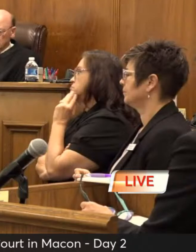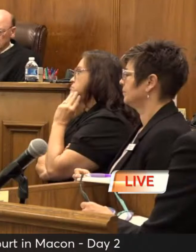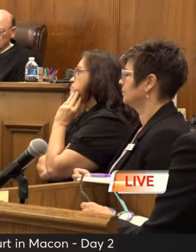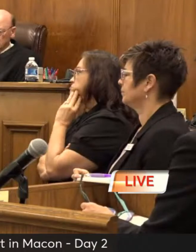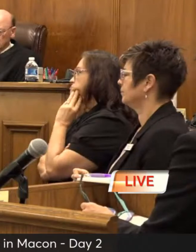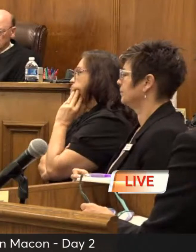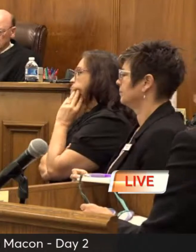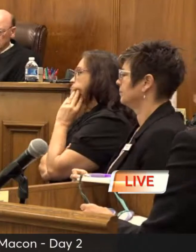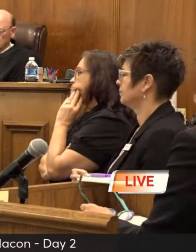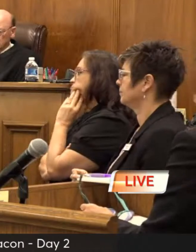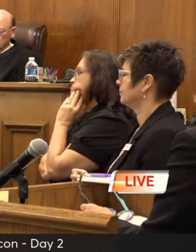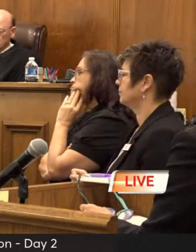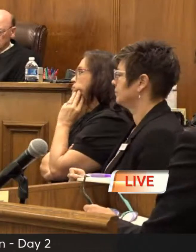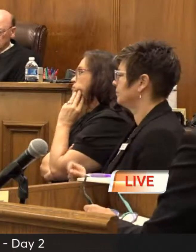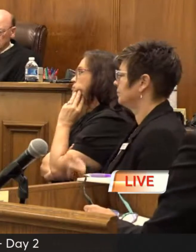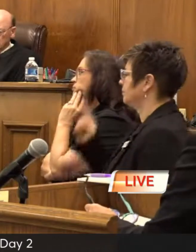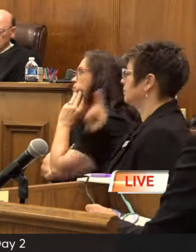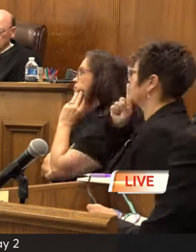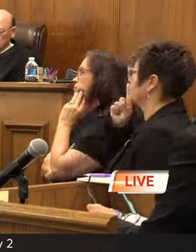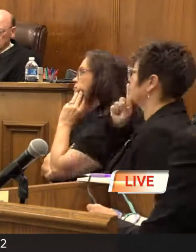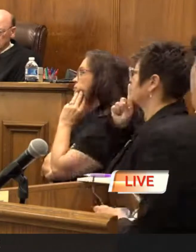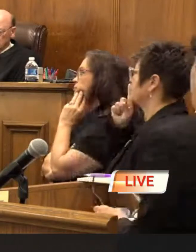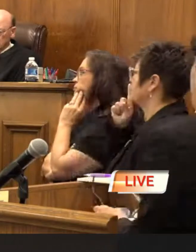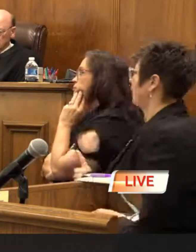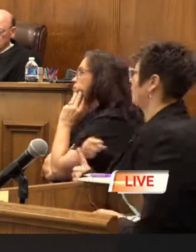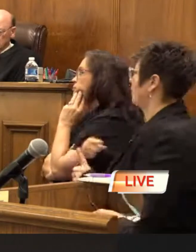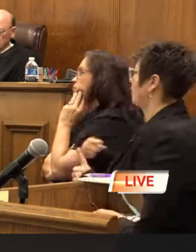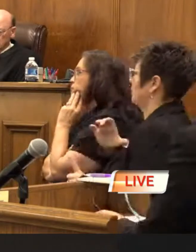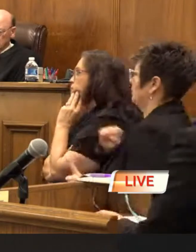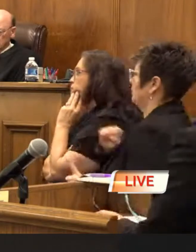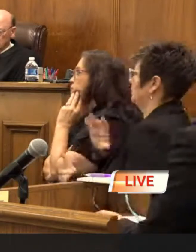Christina's mental state,